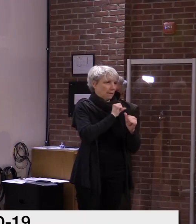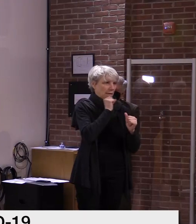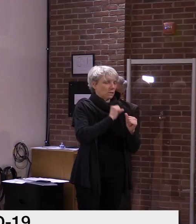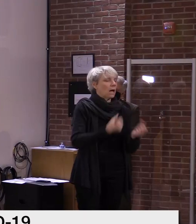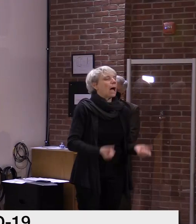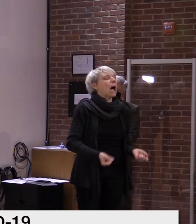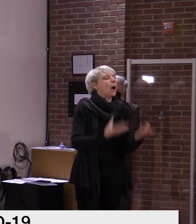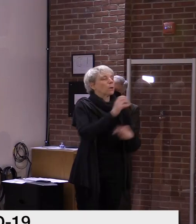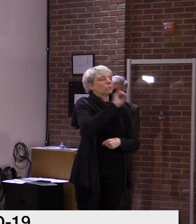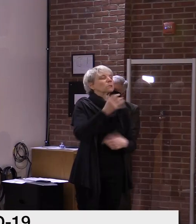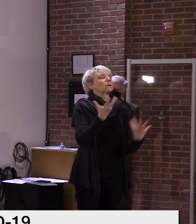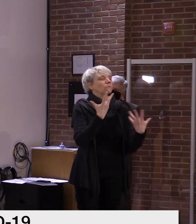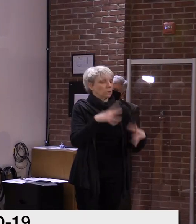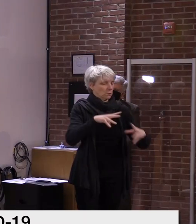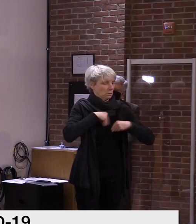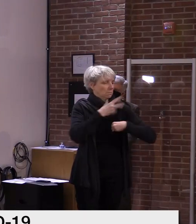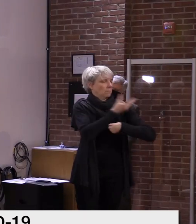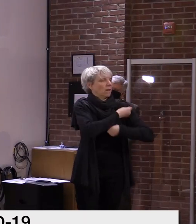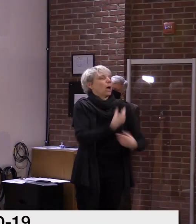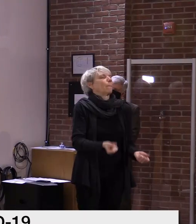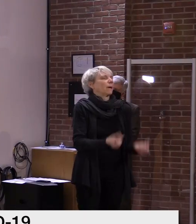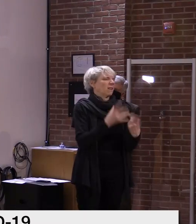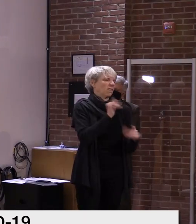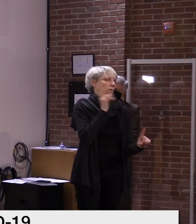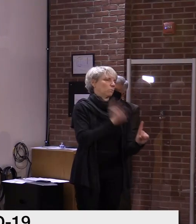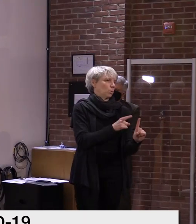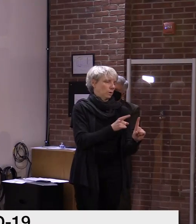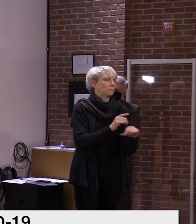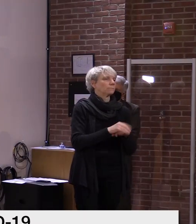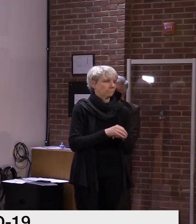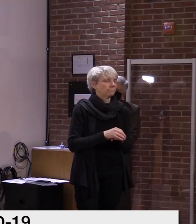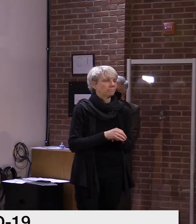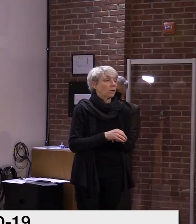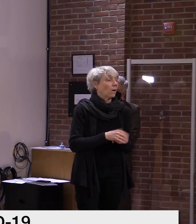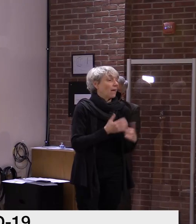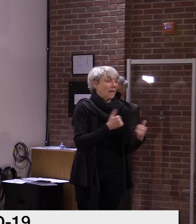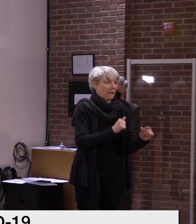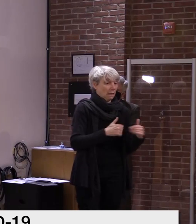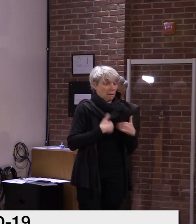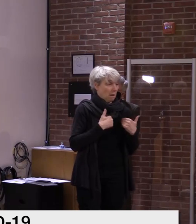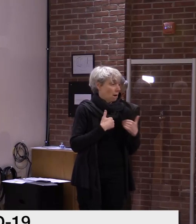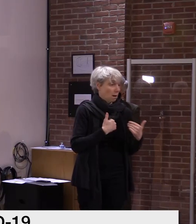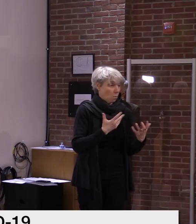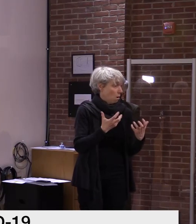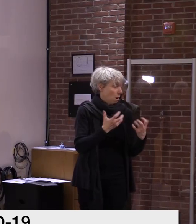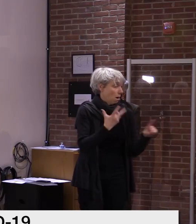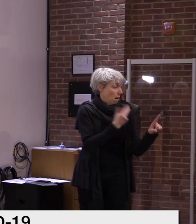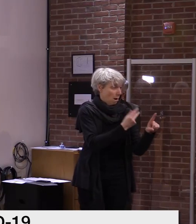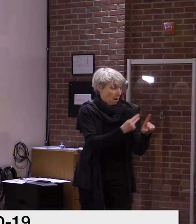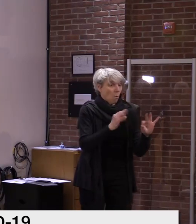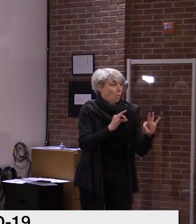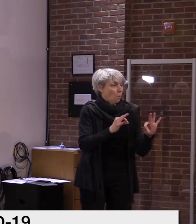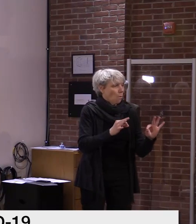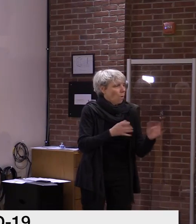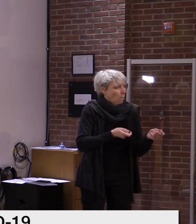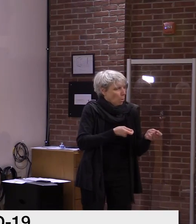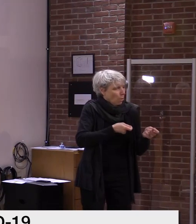So any that we do pick up will forward that goal and help. All right,